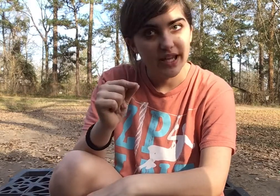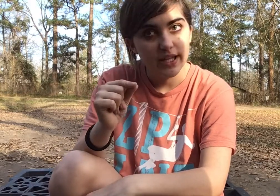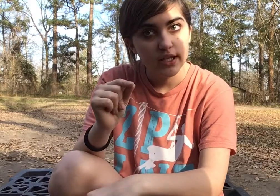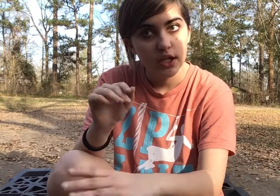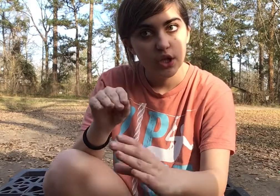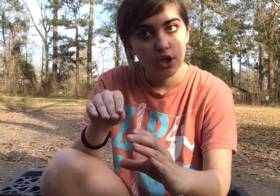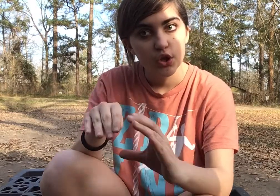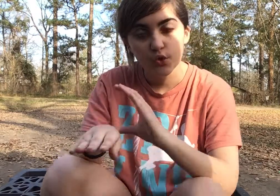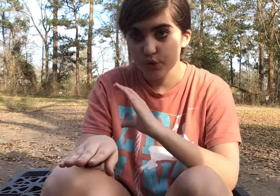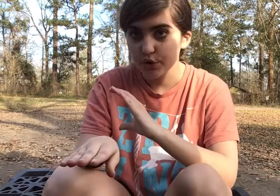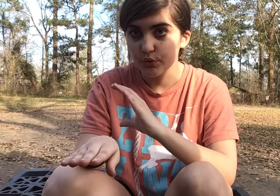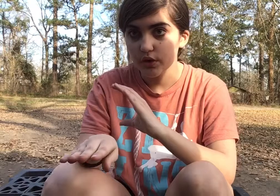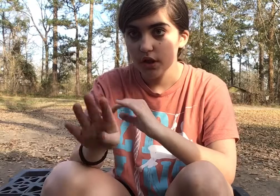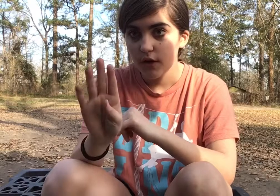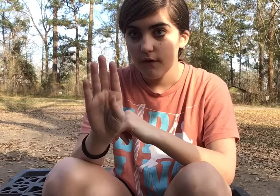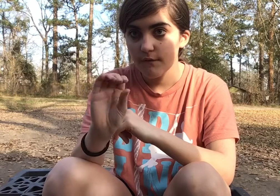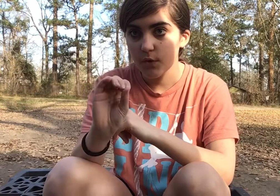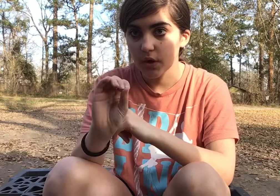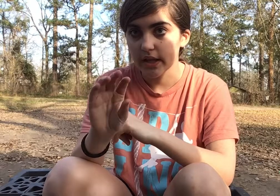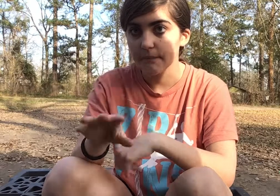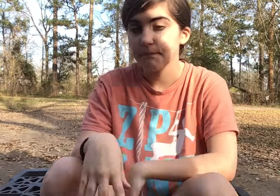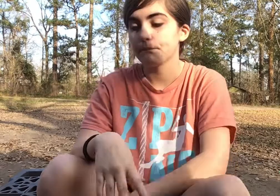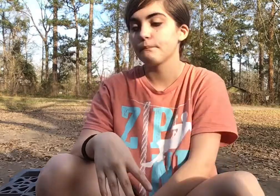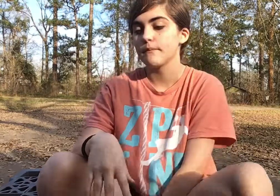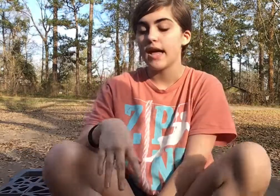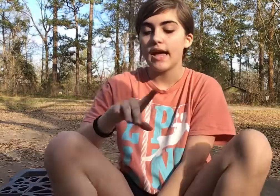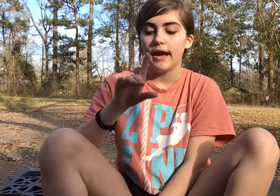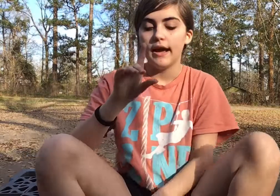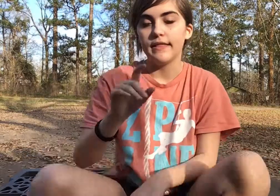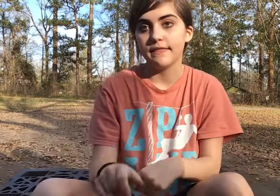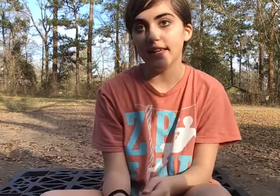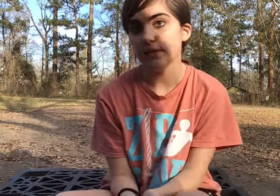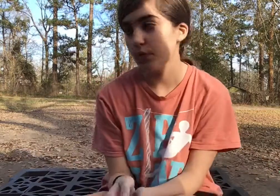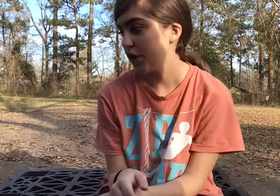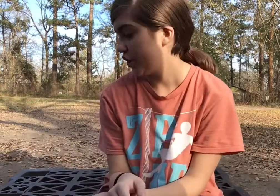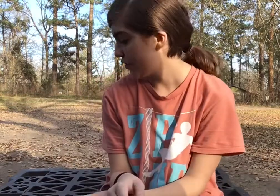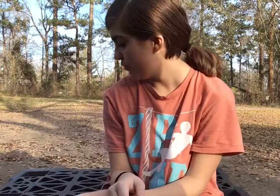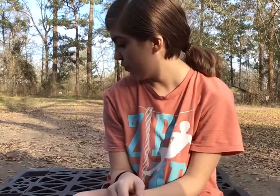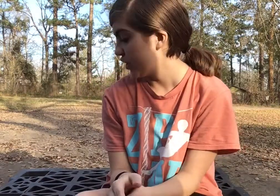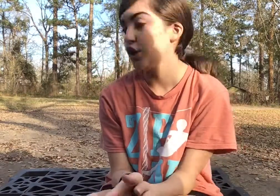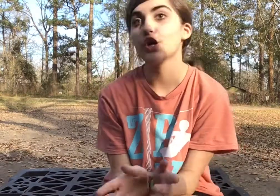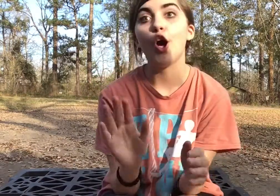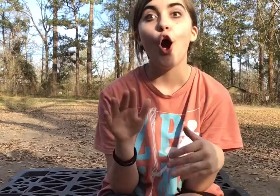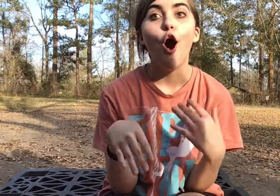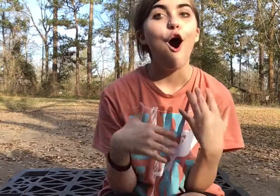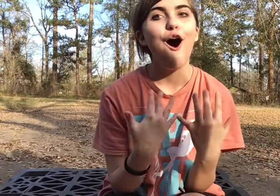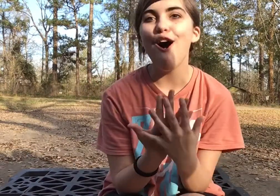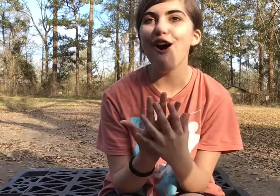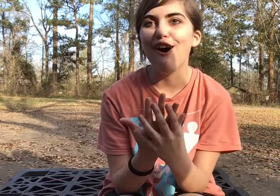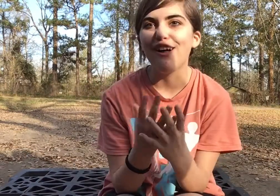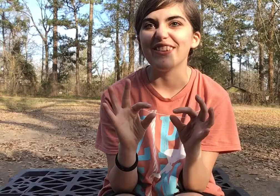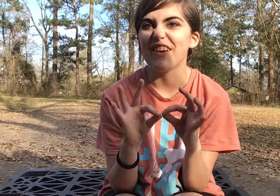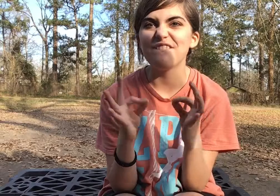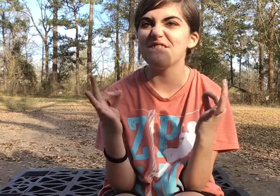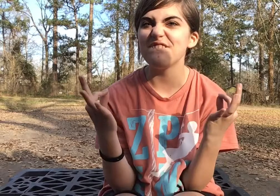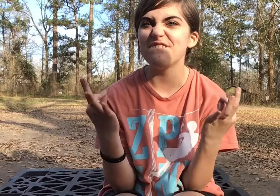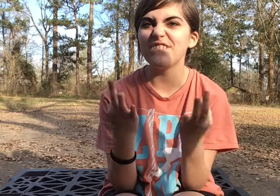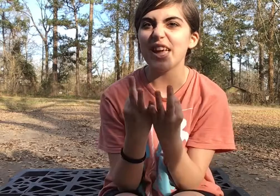20 through 40. And then we're gonna learn all the